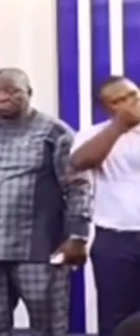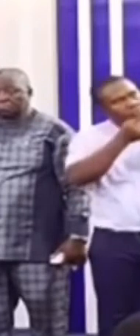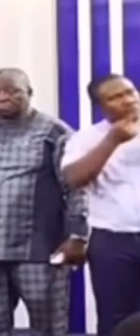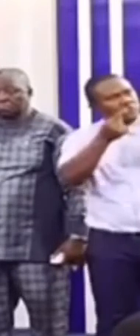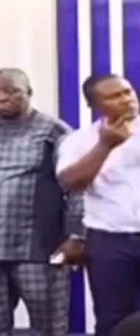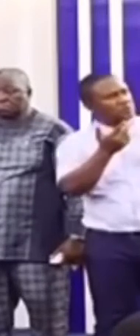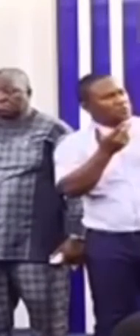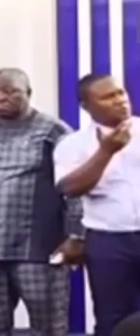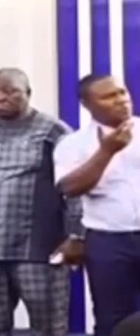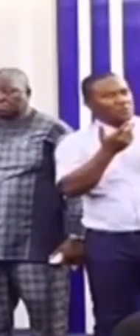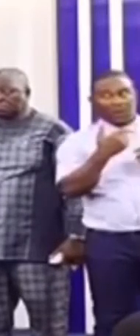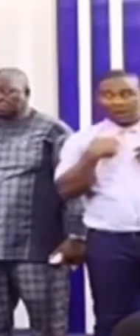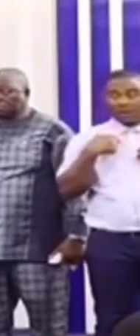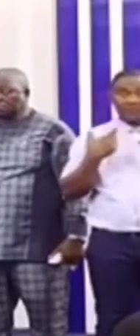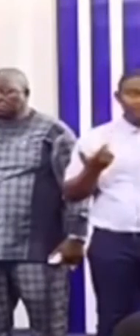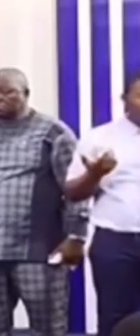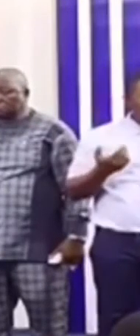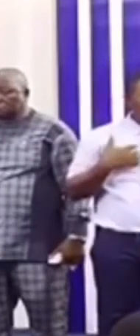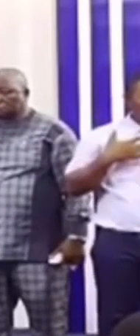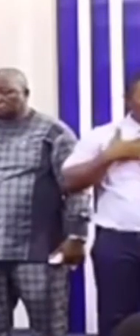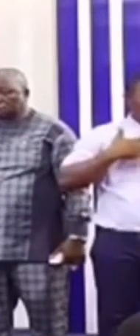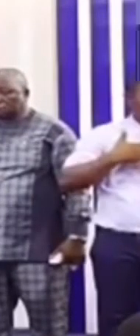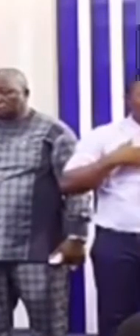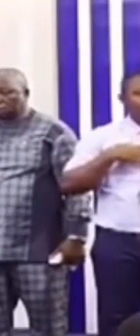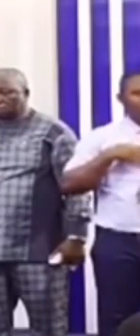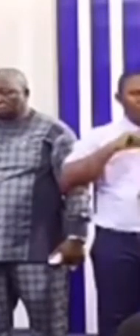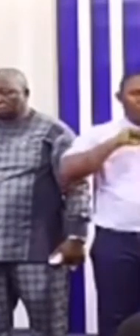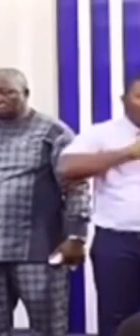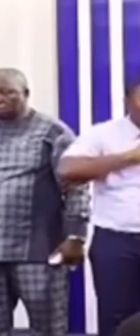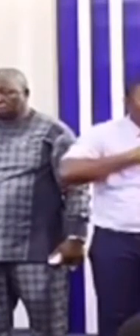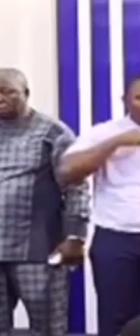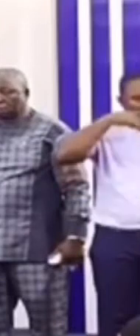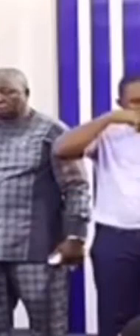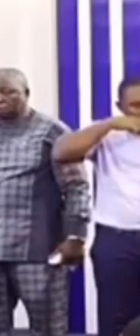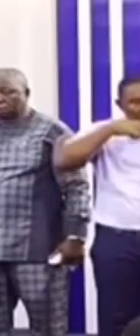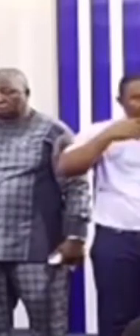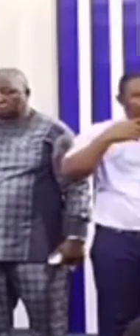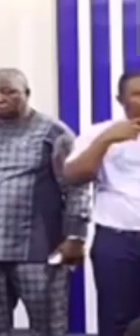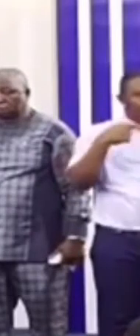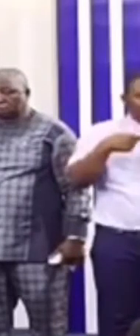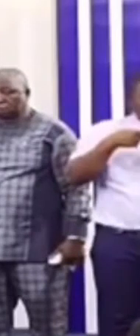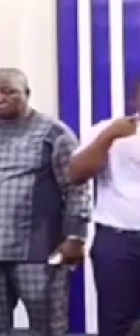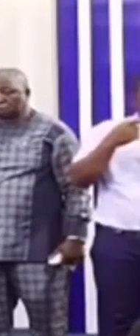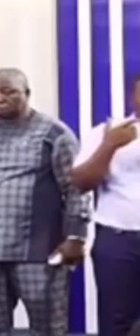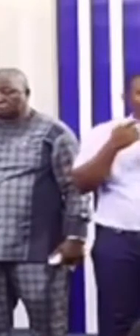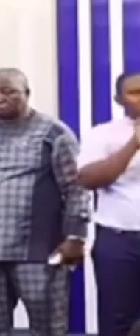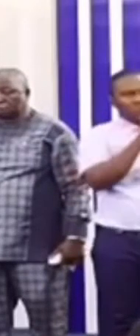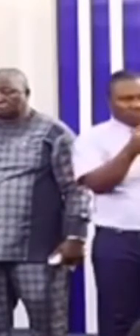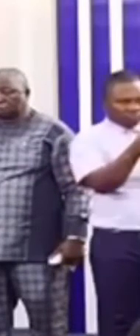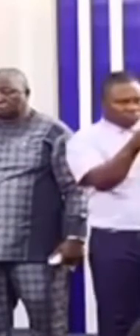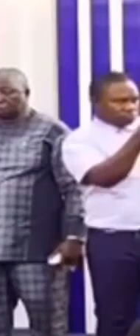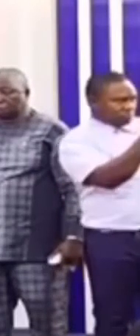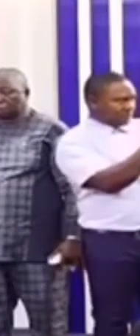whether you have any respiratory condition, a cough, sneezing, fever, etc., and separated so that you do